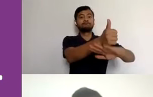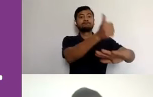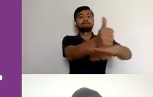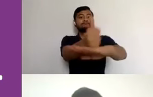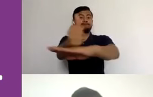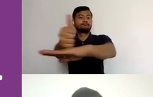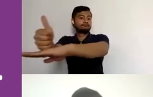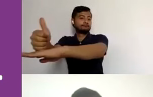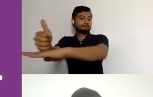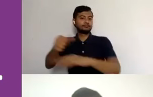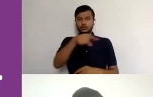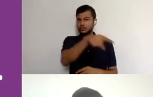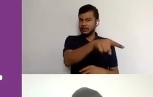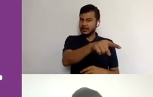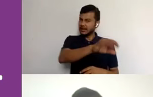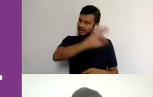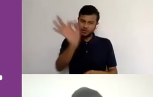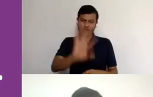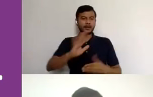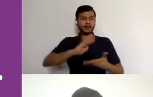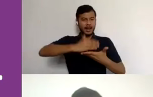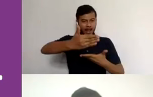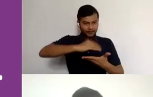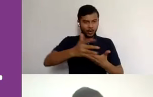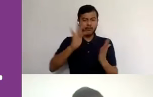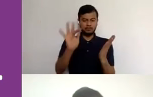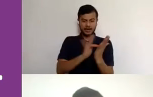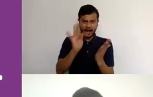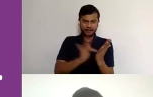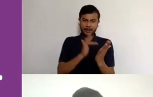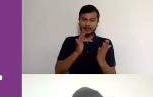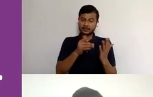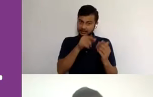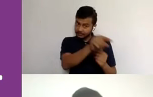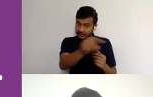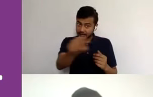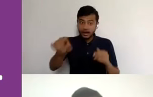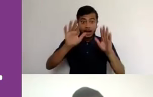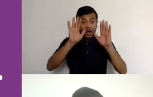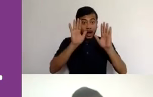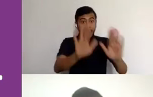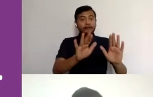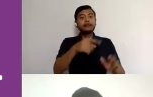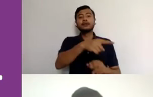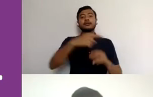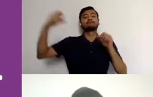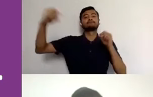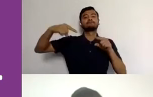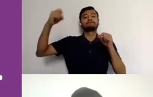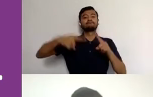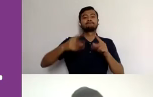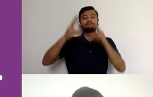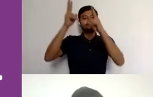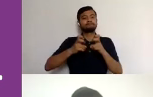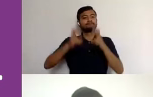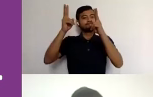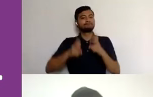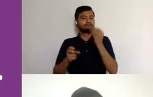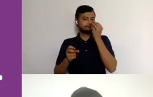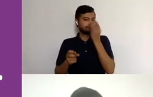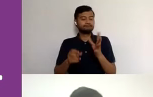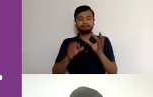like laptops and tablets. In addition, the centers will have access to WarnerMedia content, and we've also